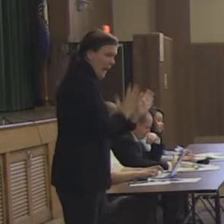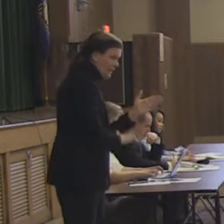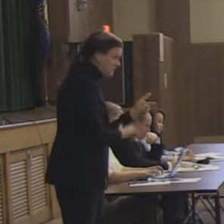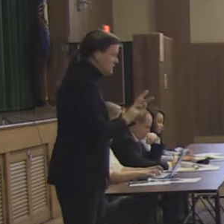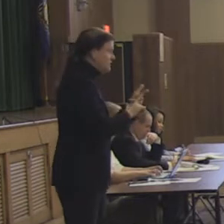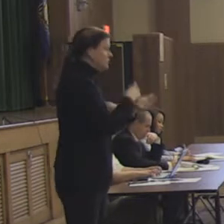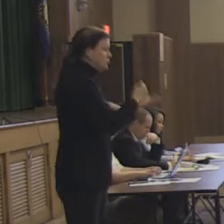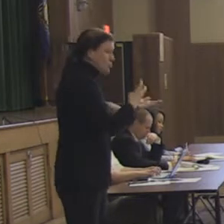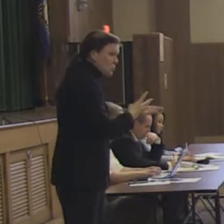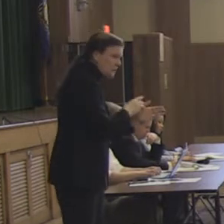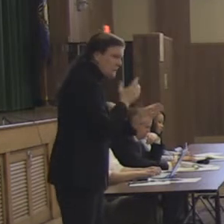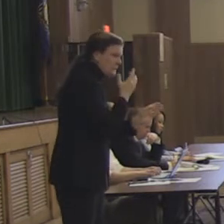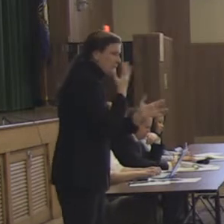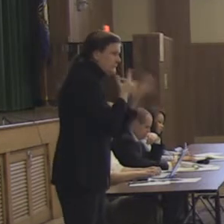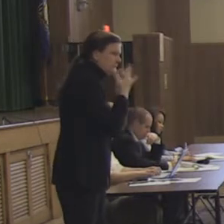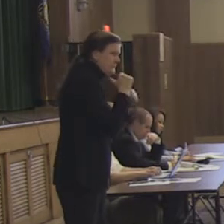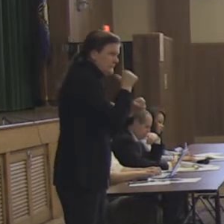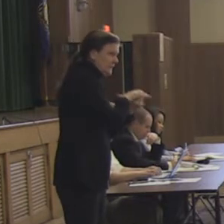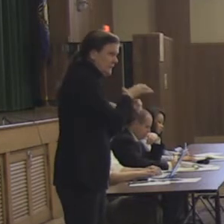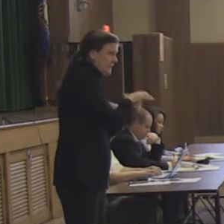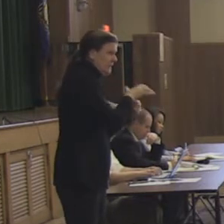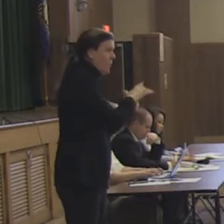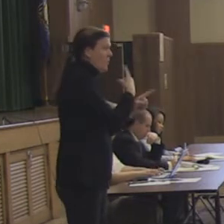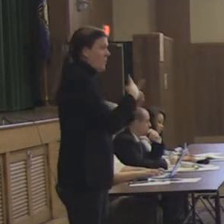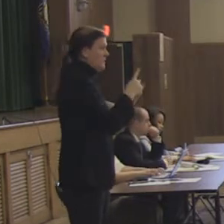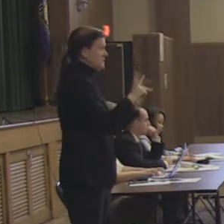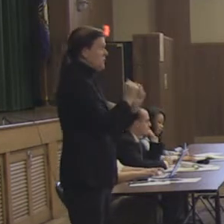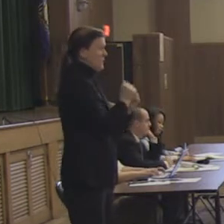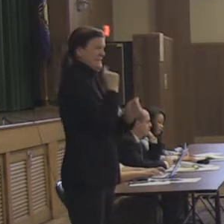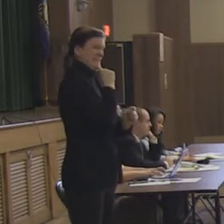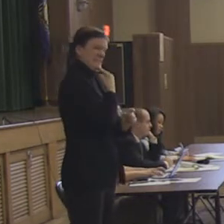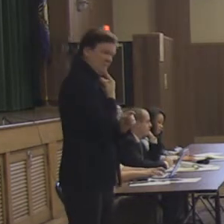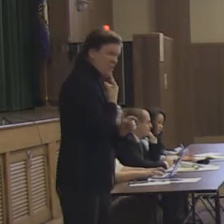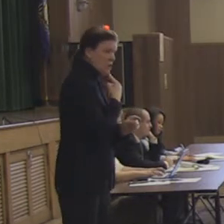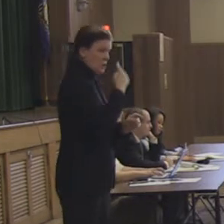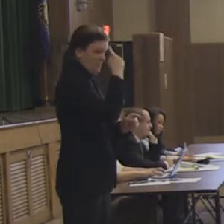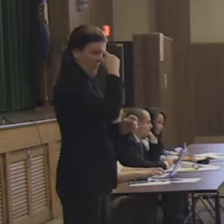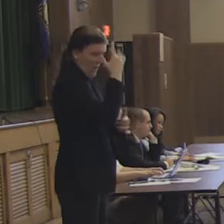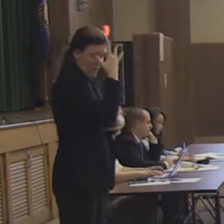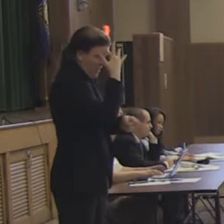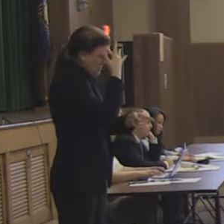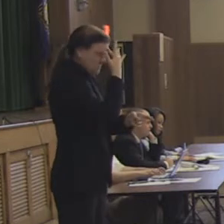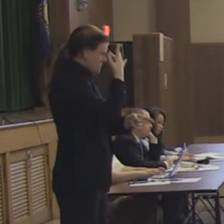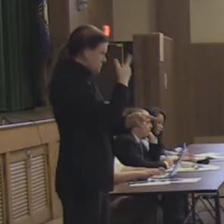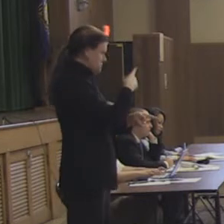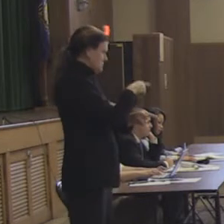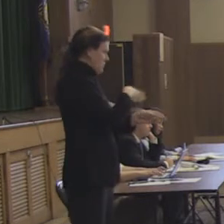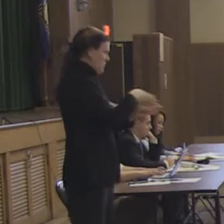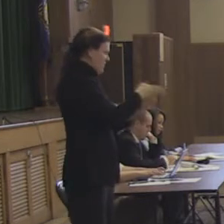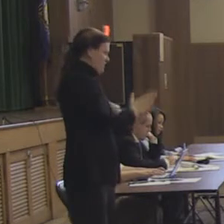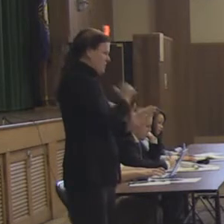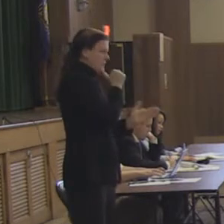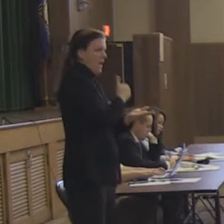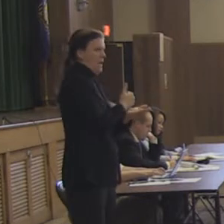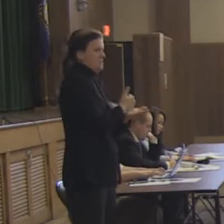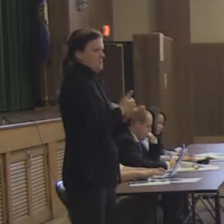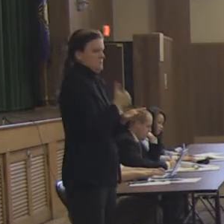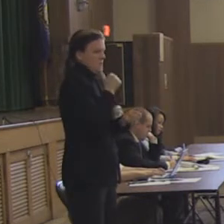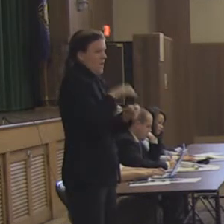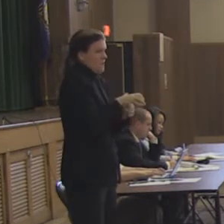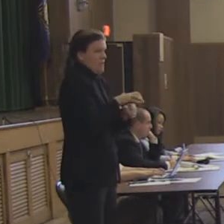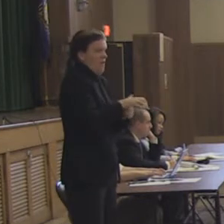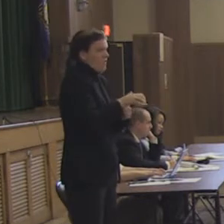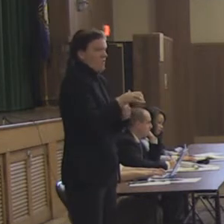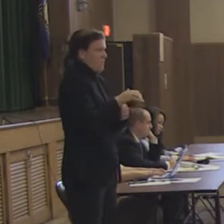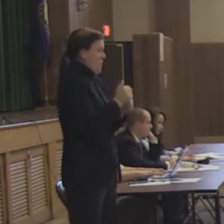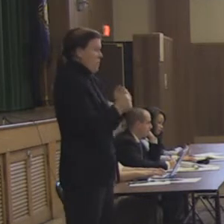working in our community in general, and especially with people with severe symptoms receiving public sector resources, not enough